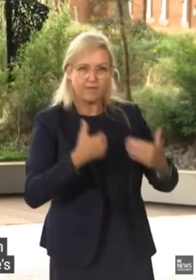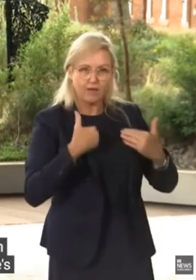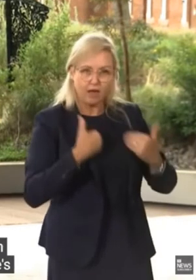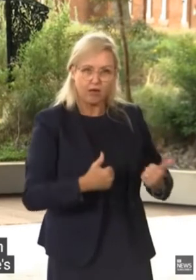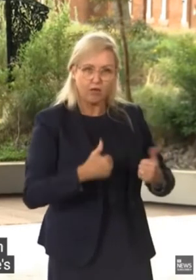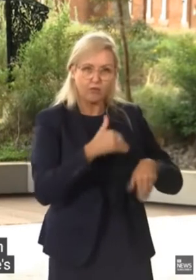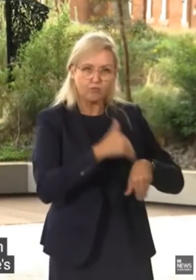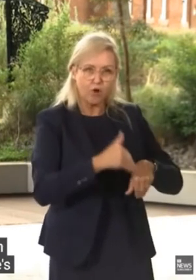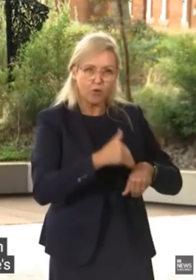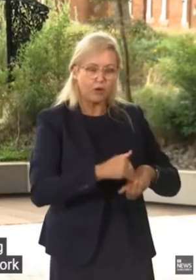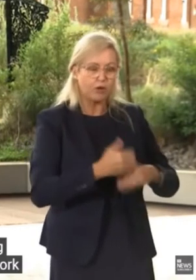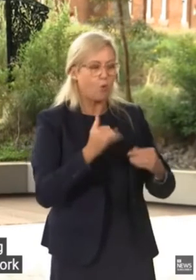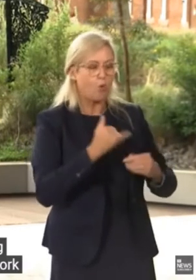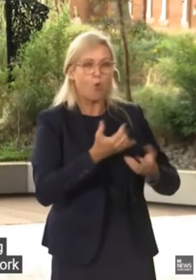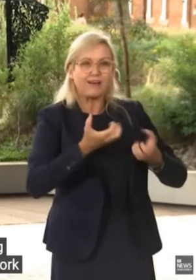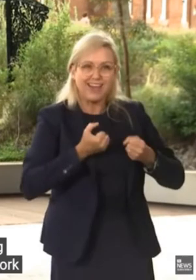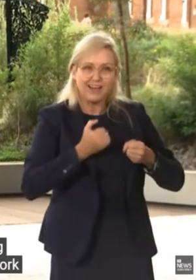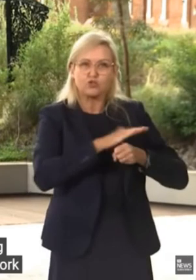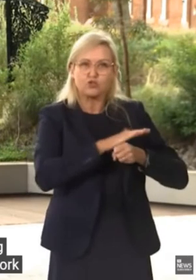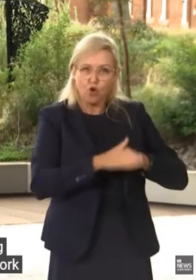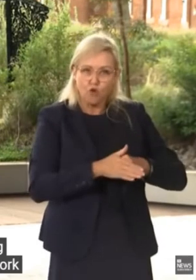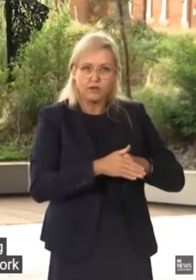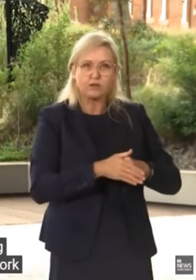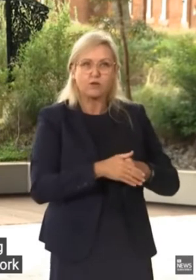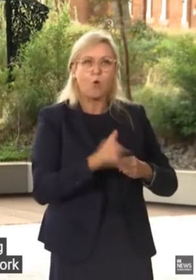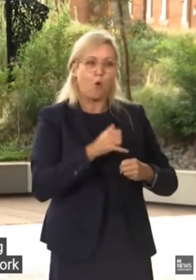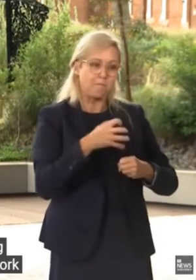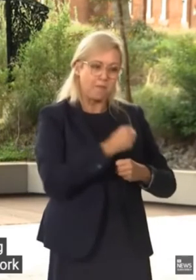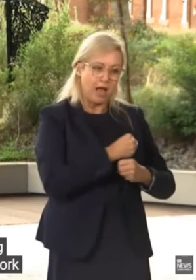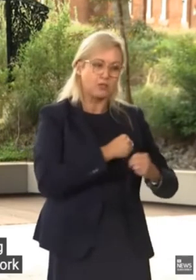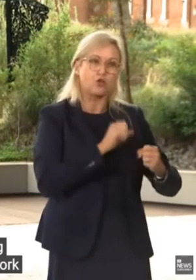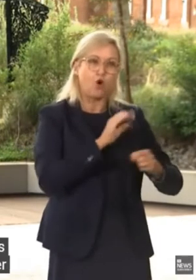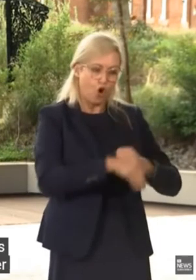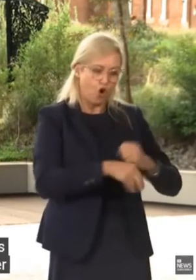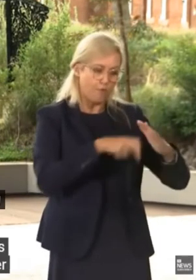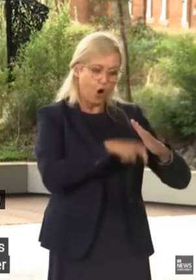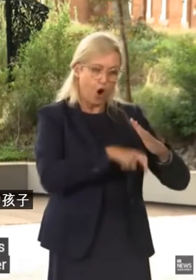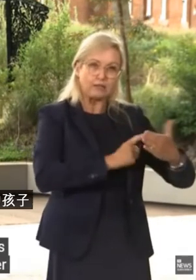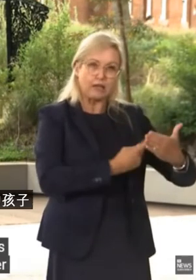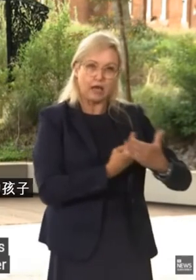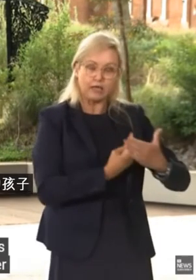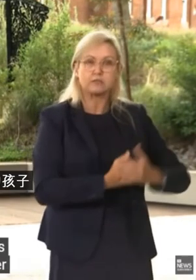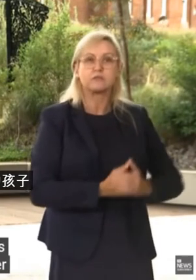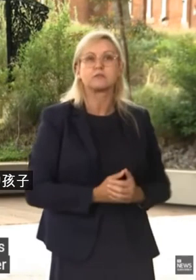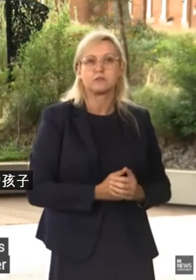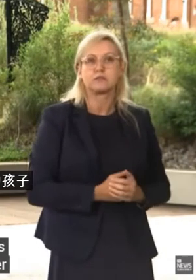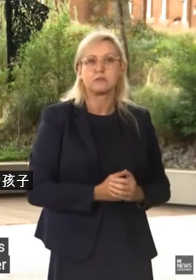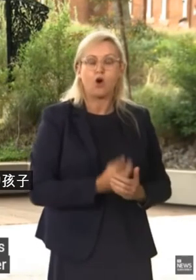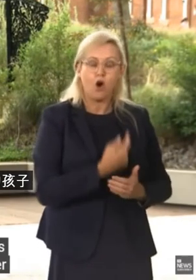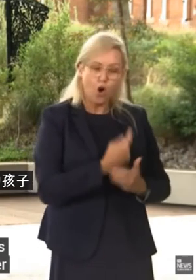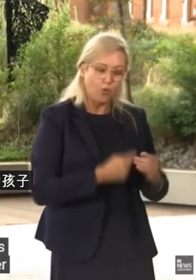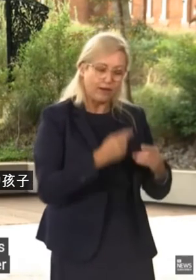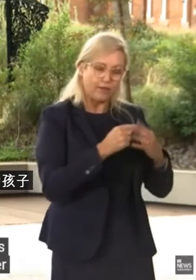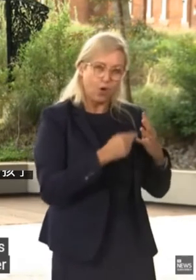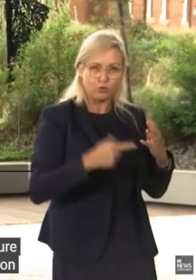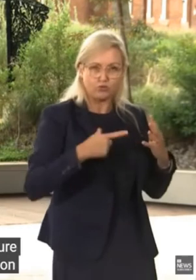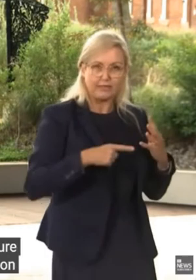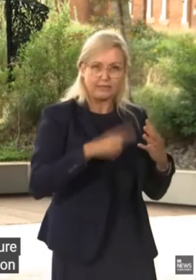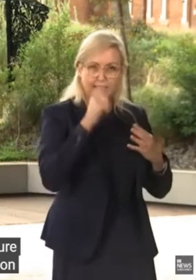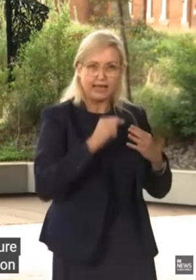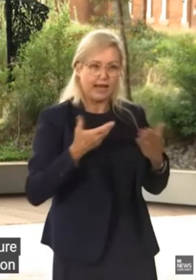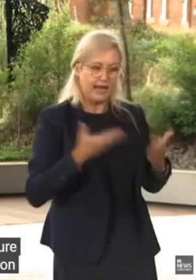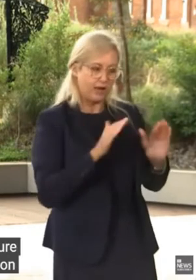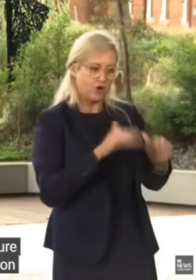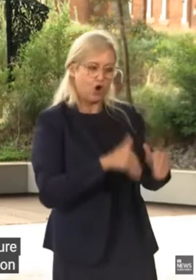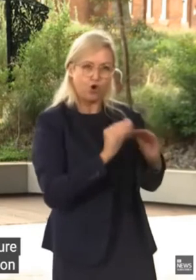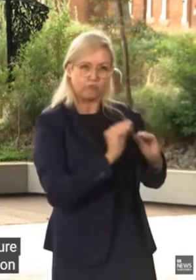This is all about coming together, working well together to ensure our kids get the best educational outcome and the best